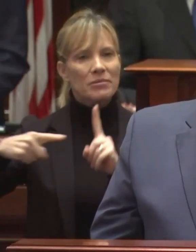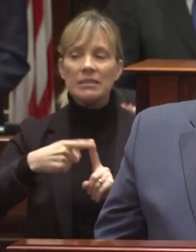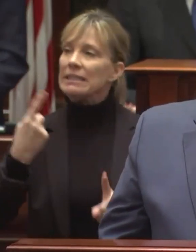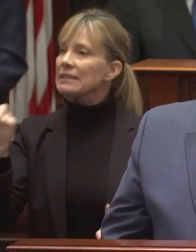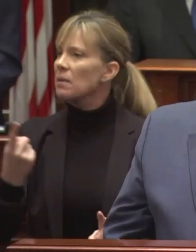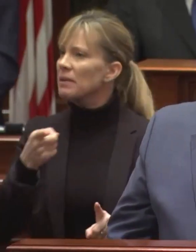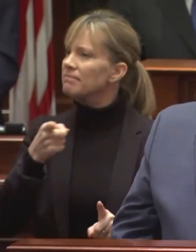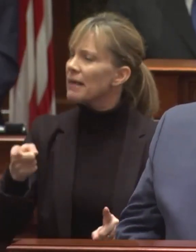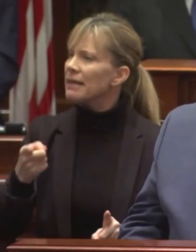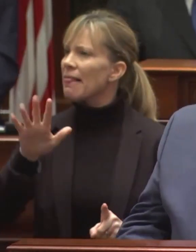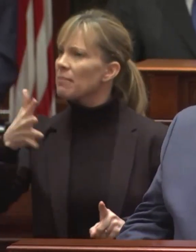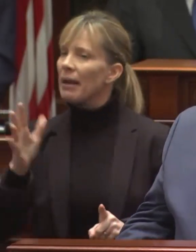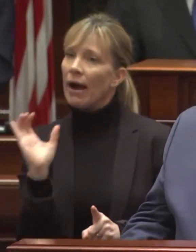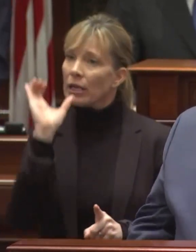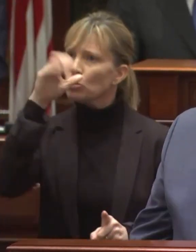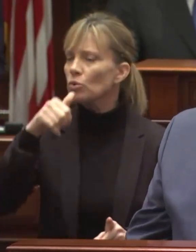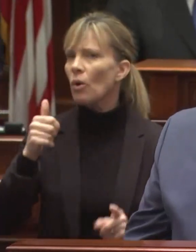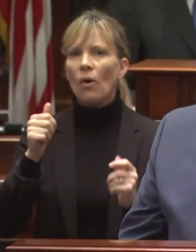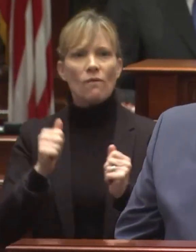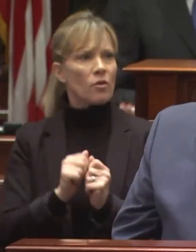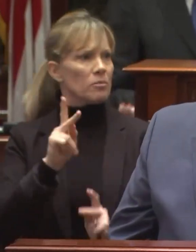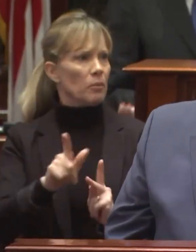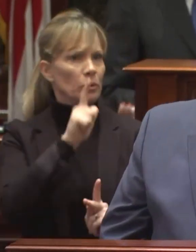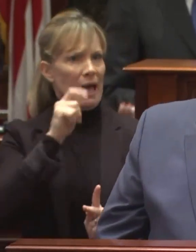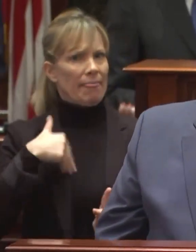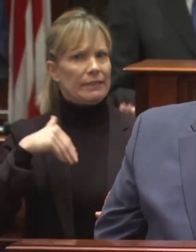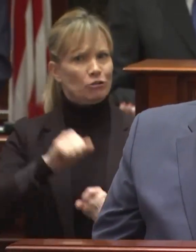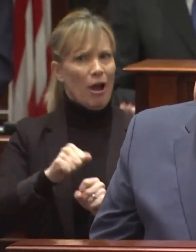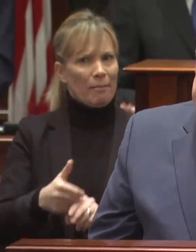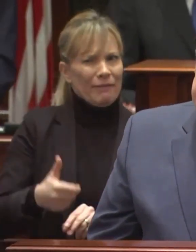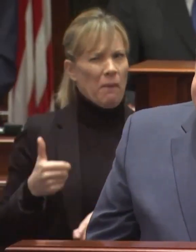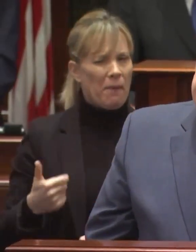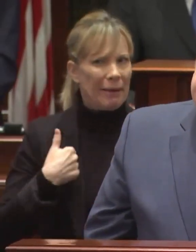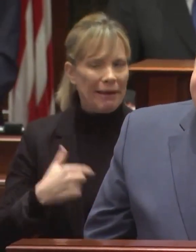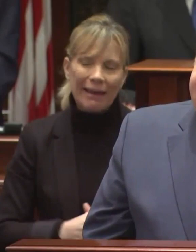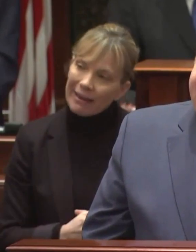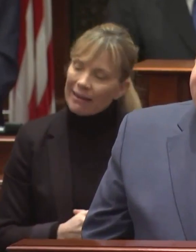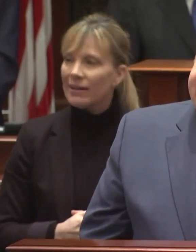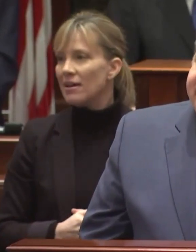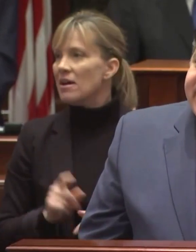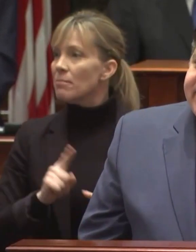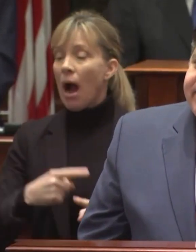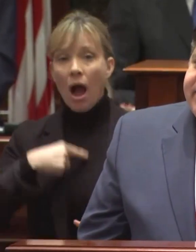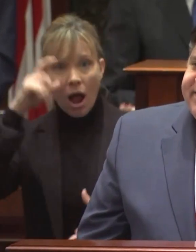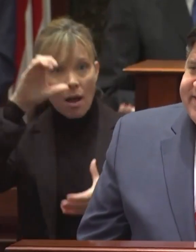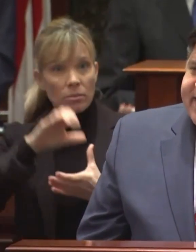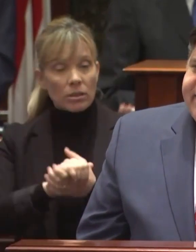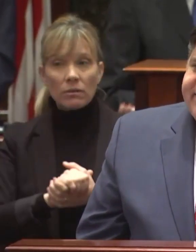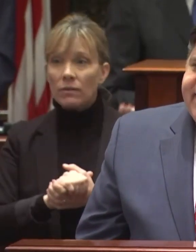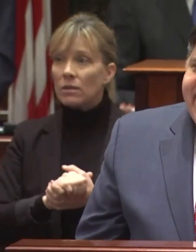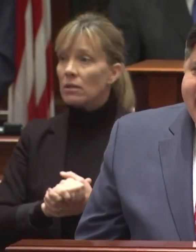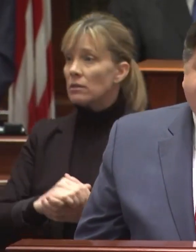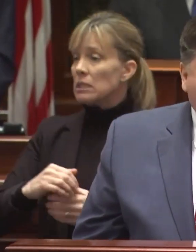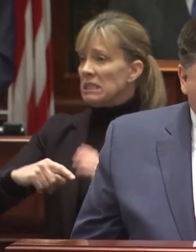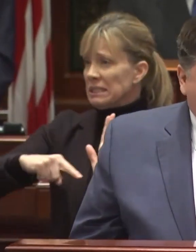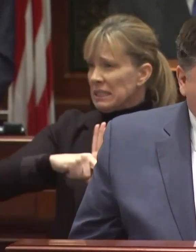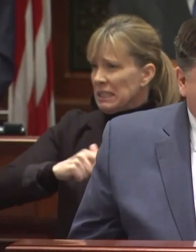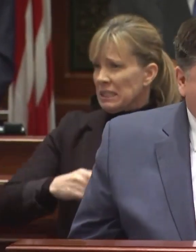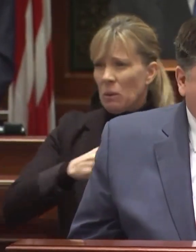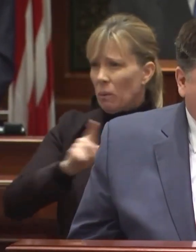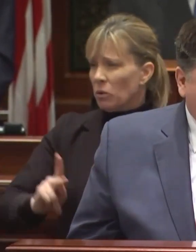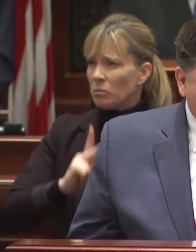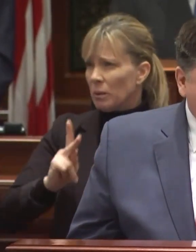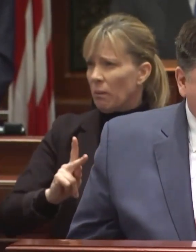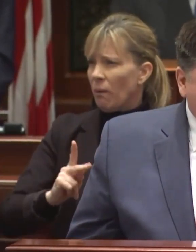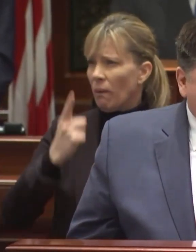something that's somewhat unusual among those who have held this job recently, but I believe that the cynics had their years